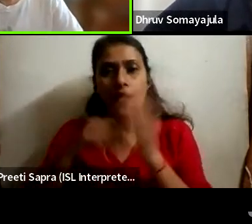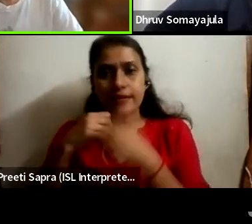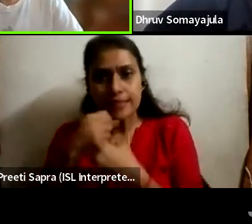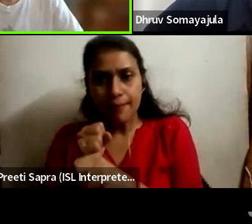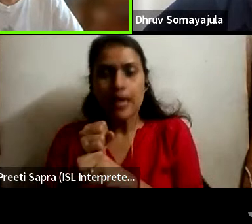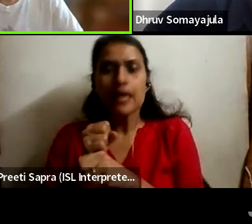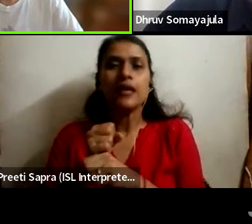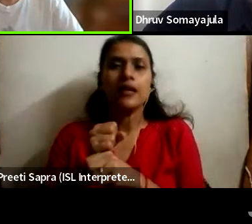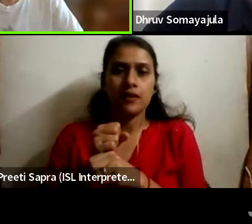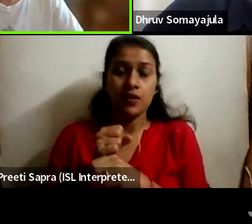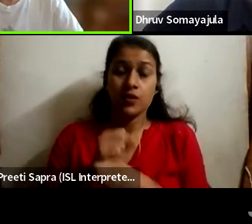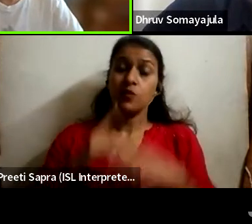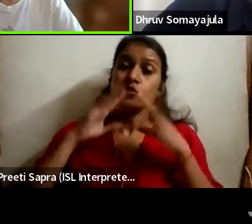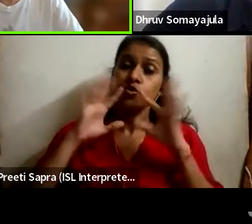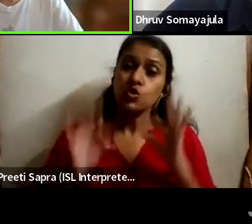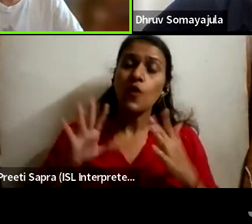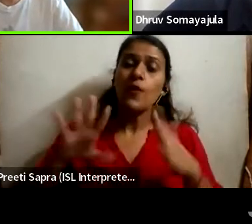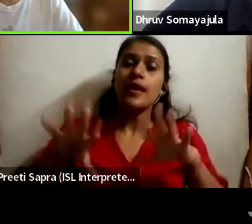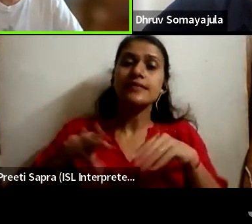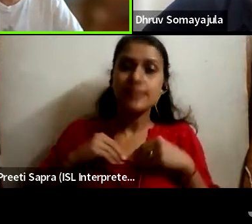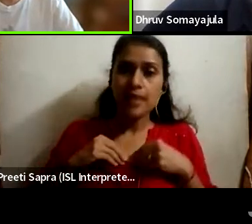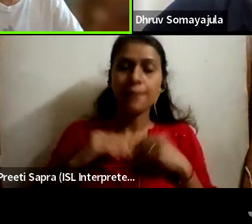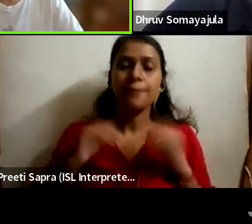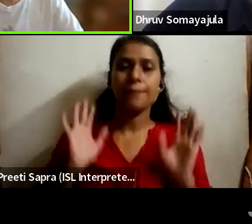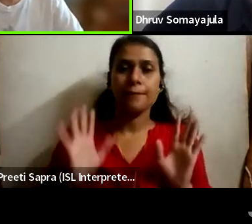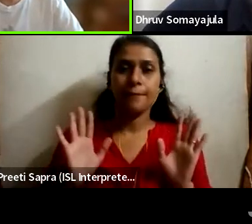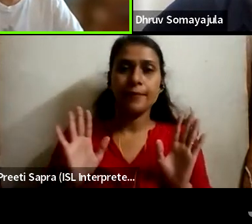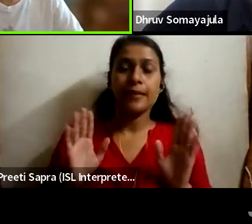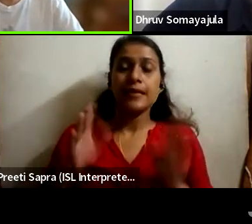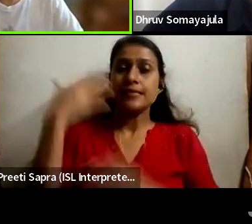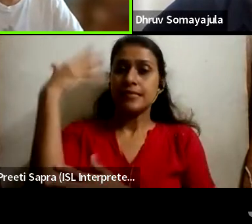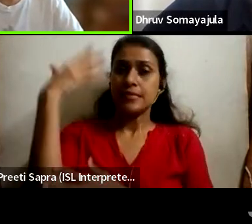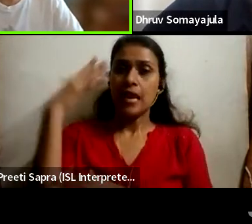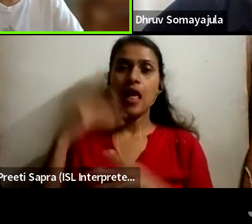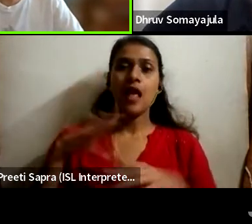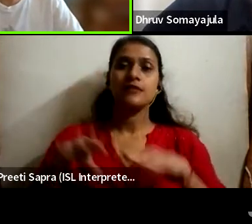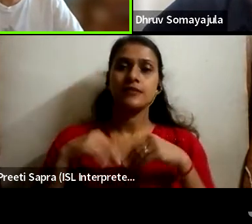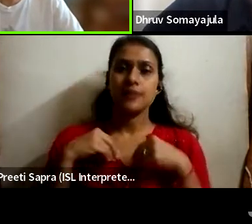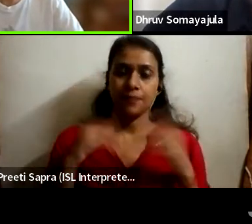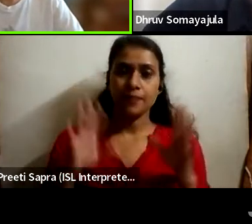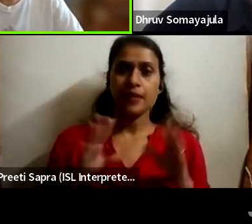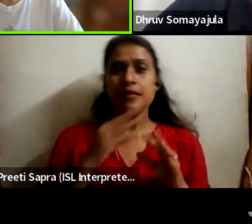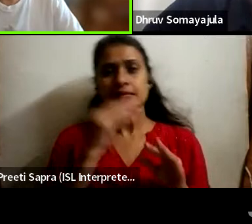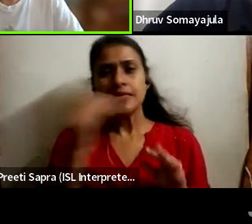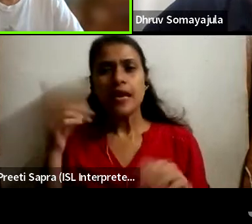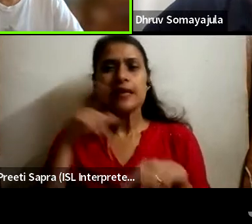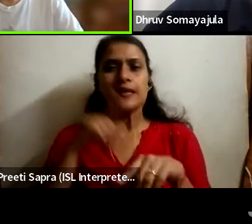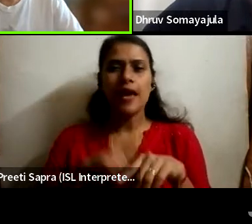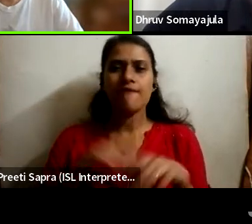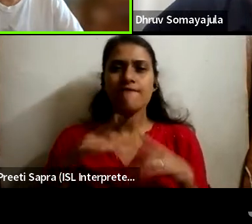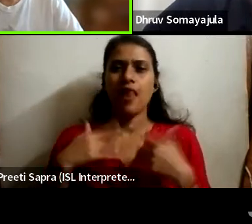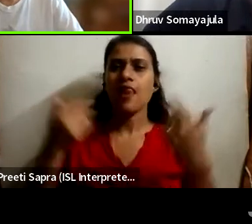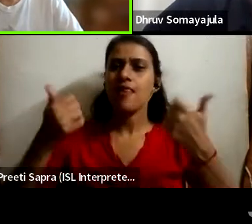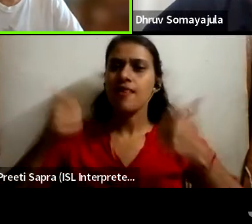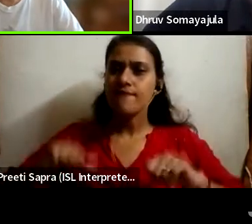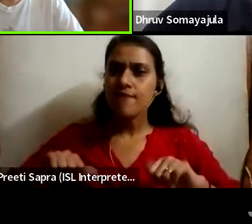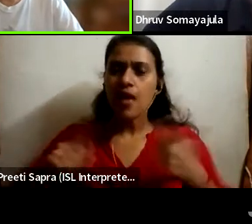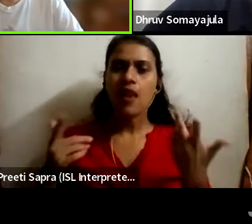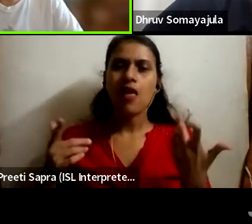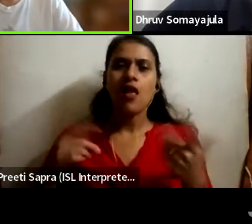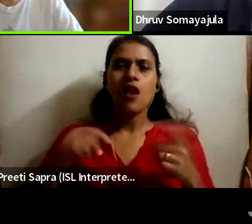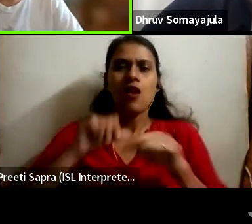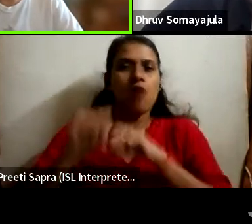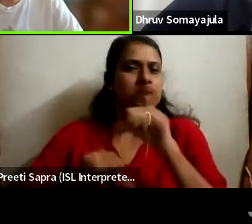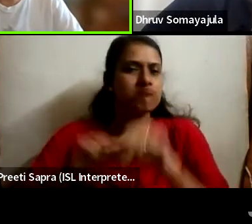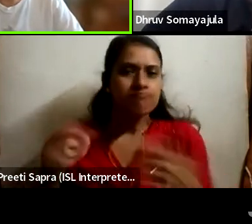making sure that we adopt a standards-based approach, because in a lot of places, I think failures in operationalization are